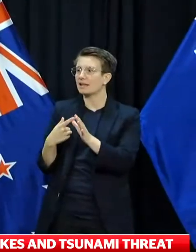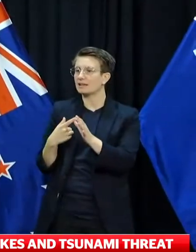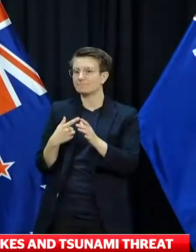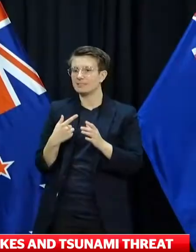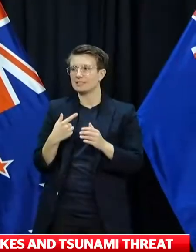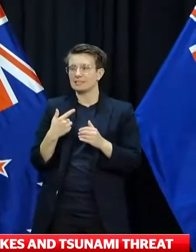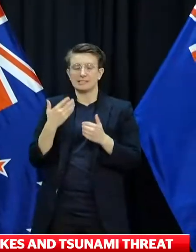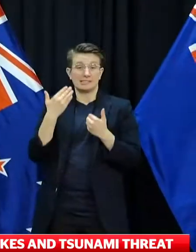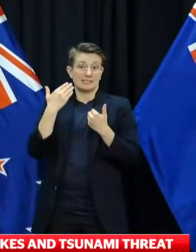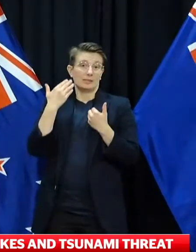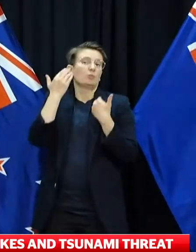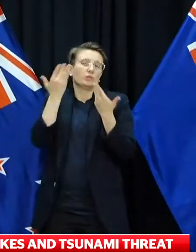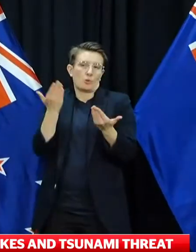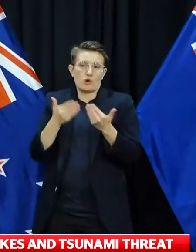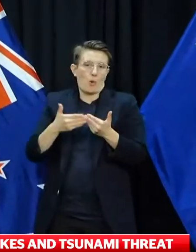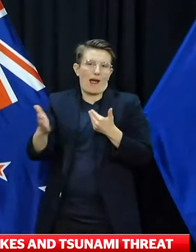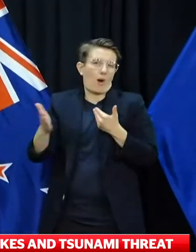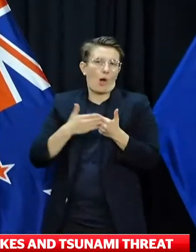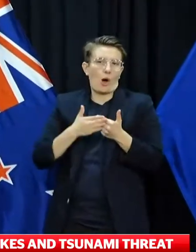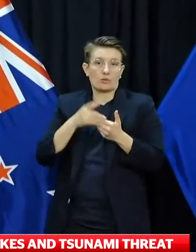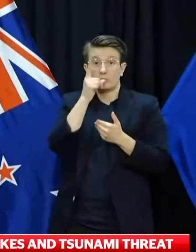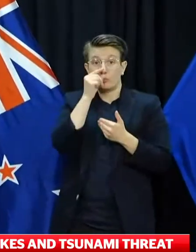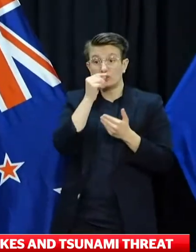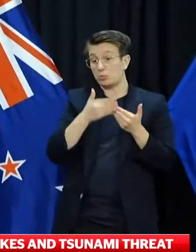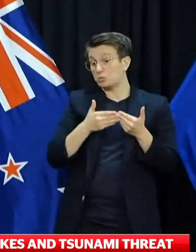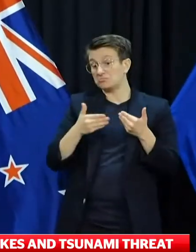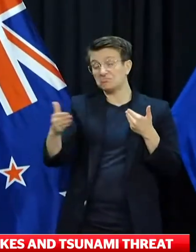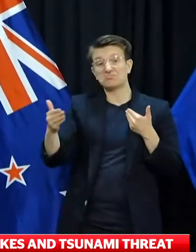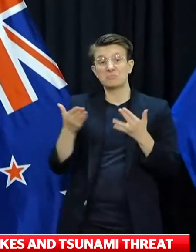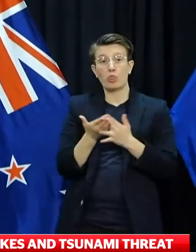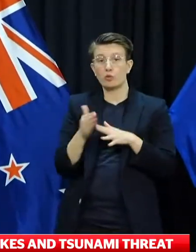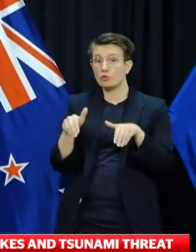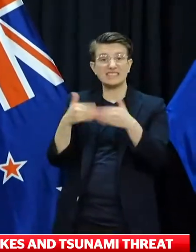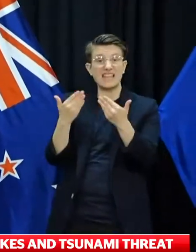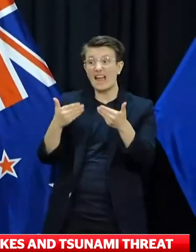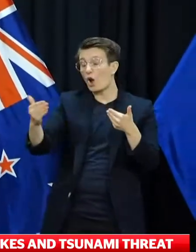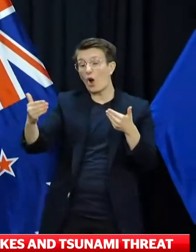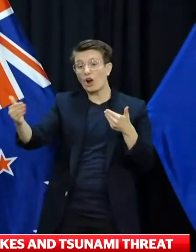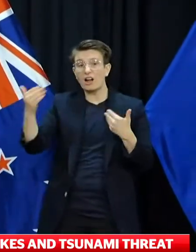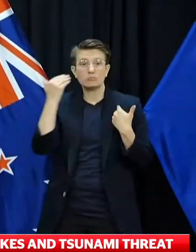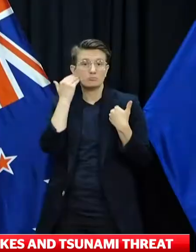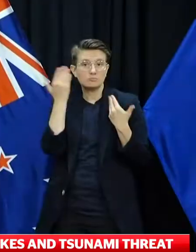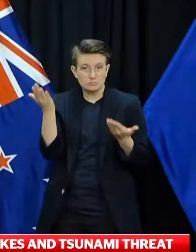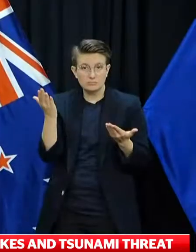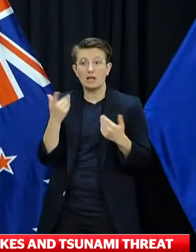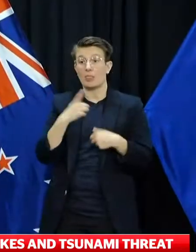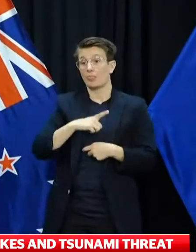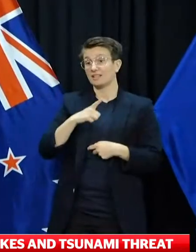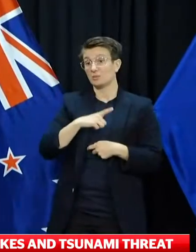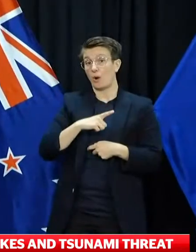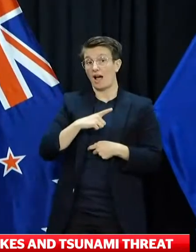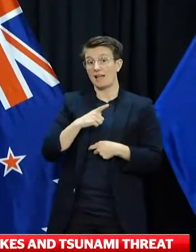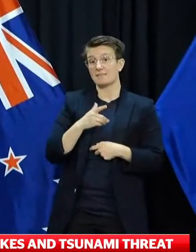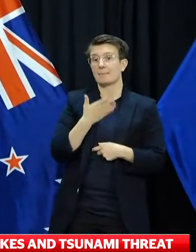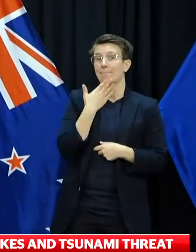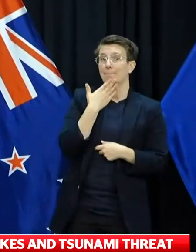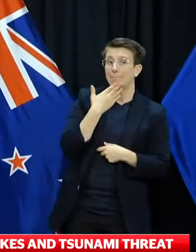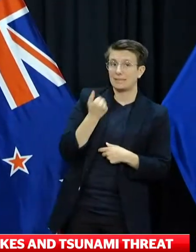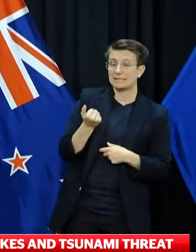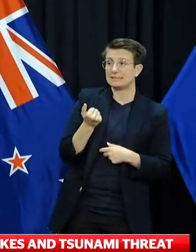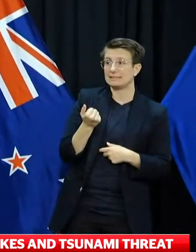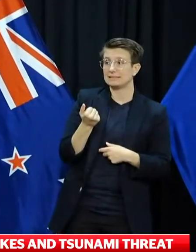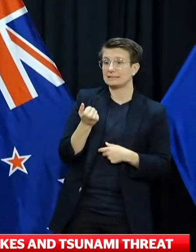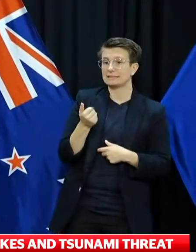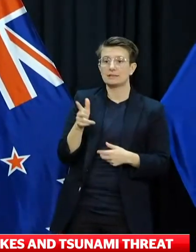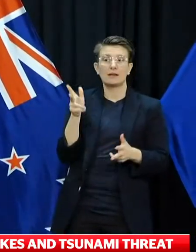don't have particular timeframes. They could be quite long, could be quite lengthy, which is why we're asking people to really heavily rely on